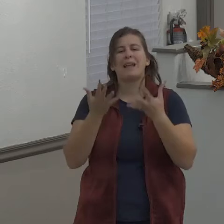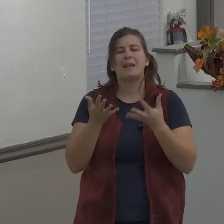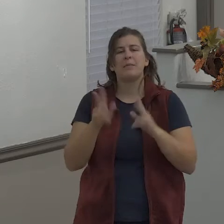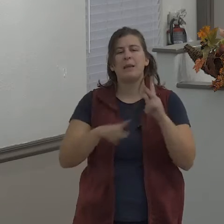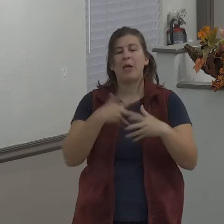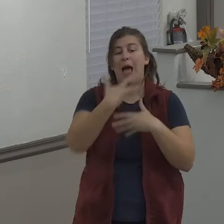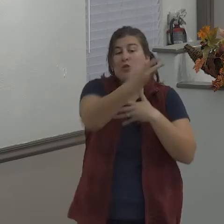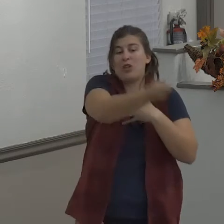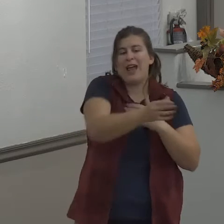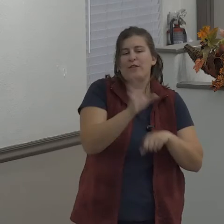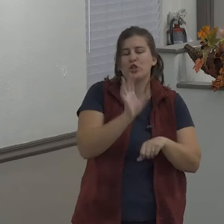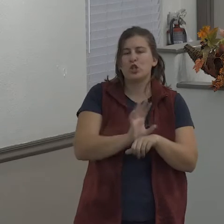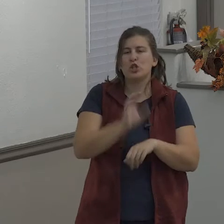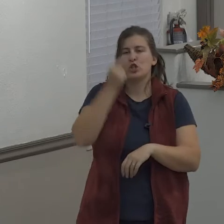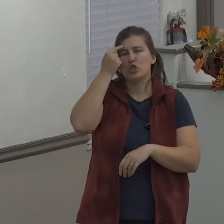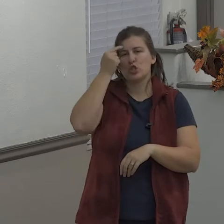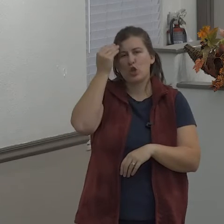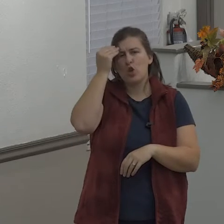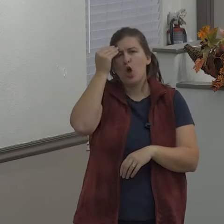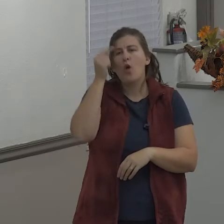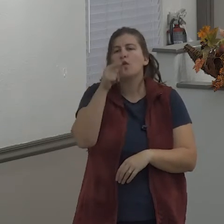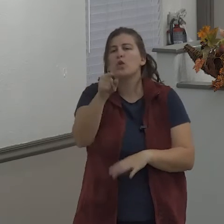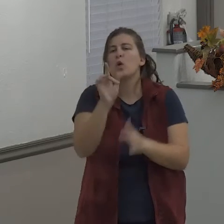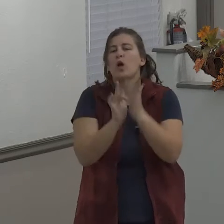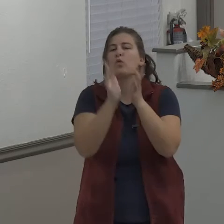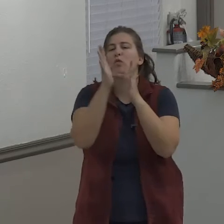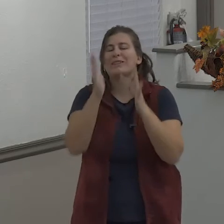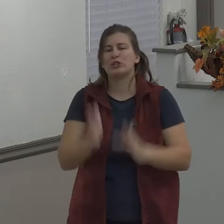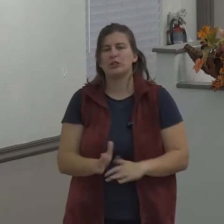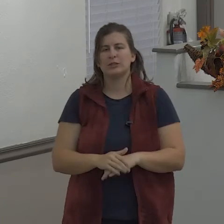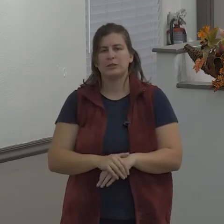How many even know you're a Christian?